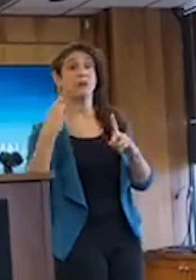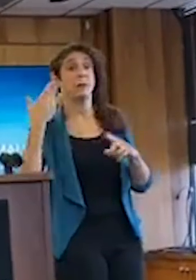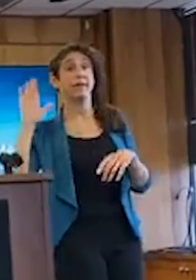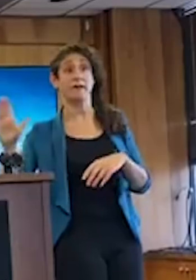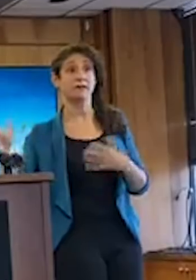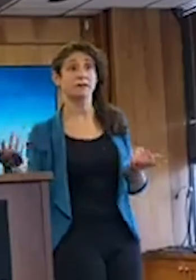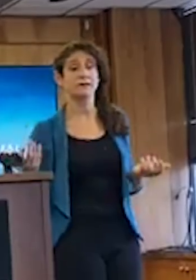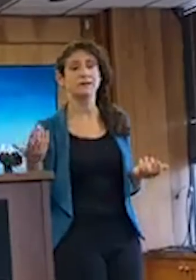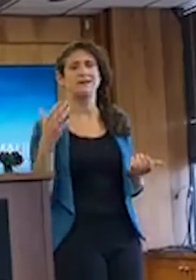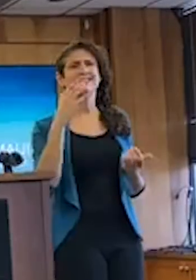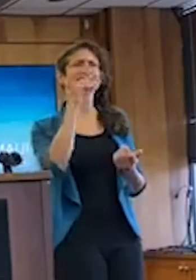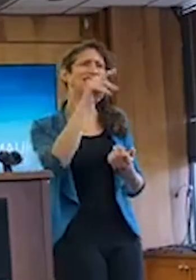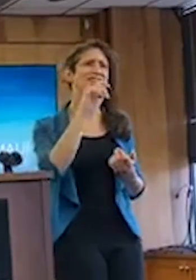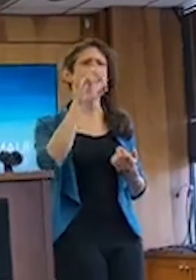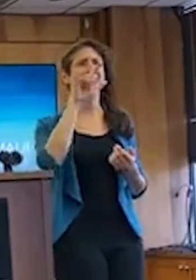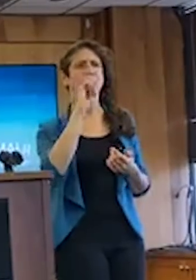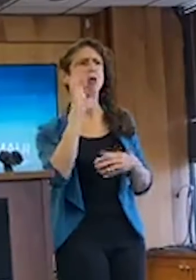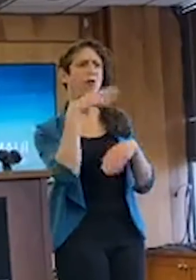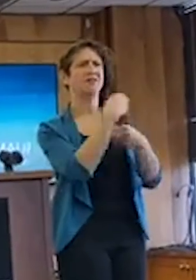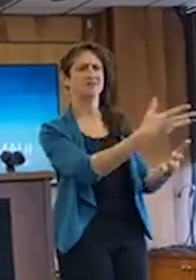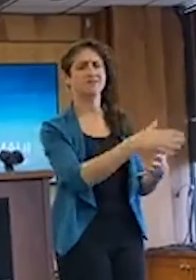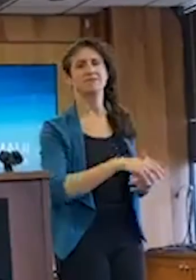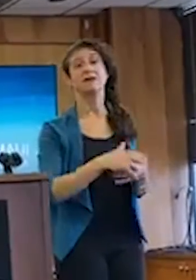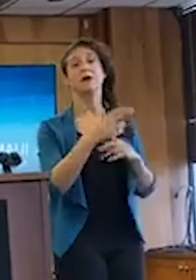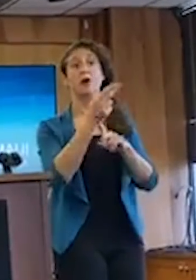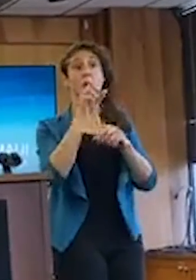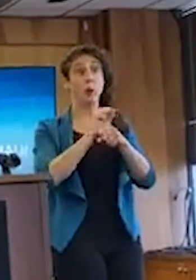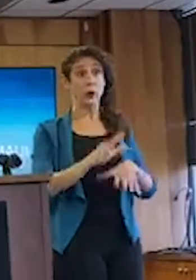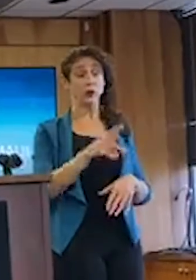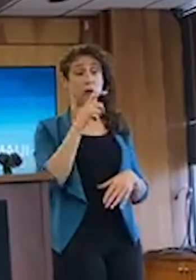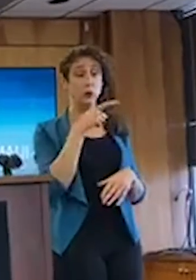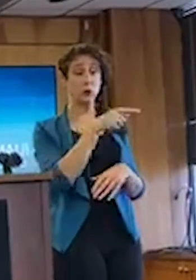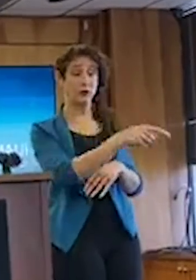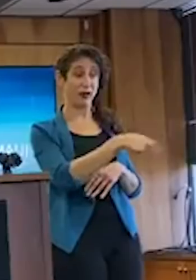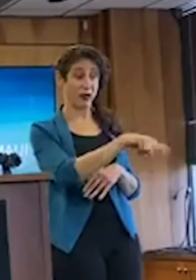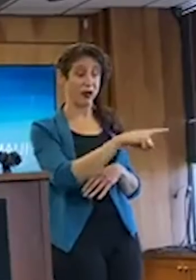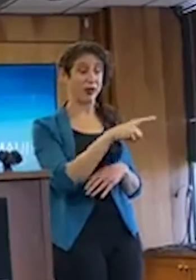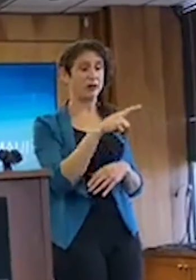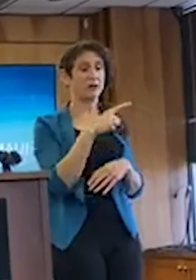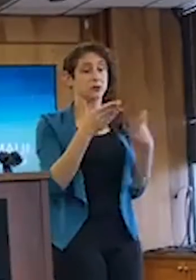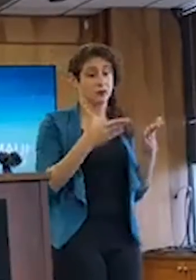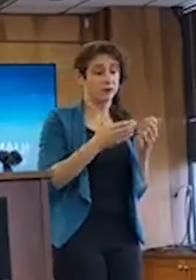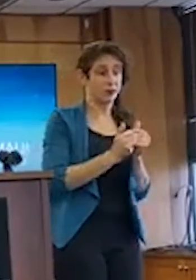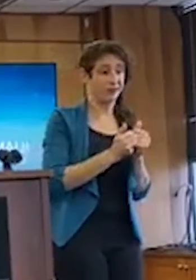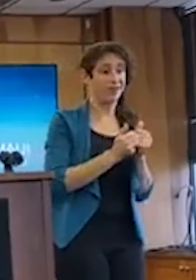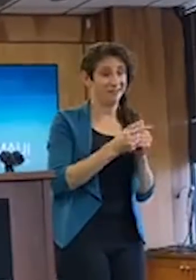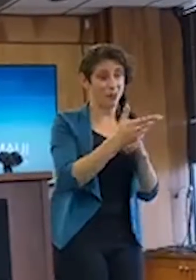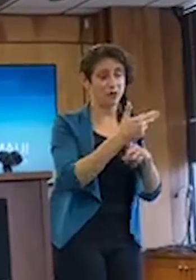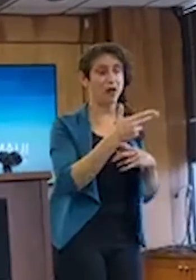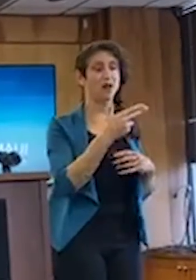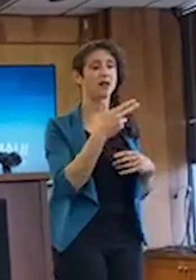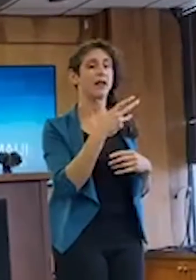others, entertainment would be provided. Hotel workers that are part of that, and we're hoping that we have also some of